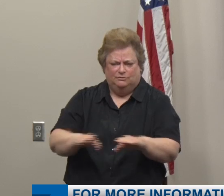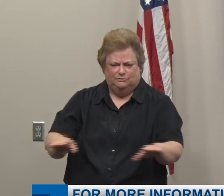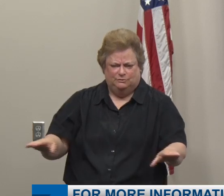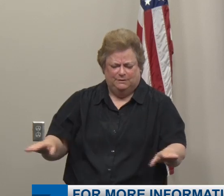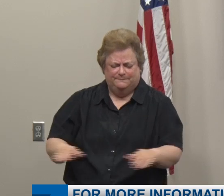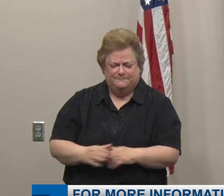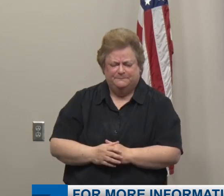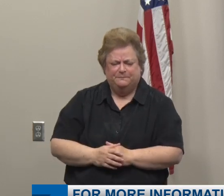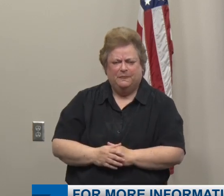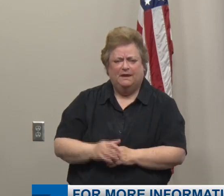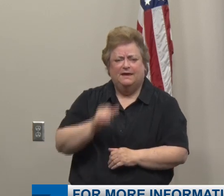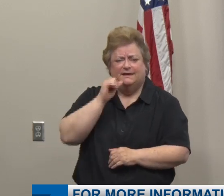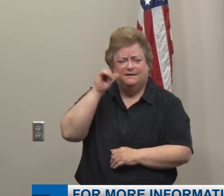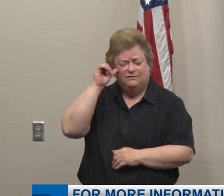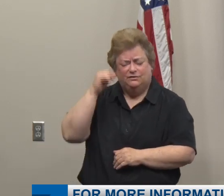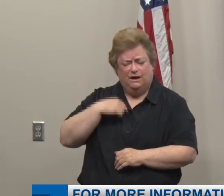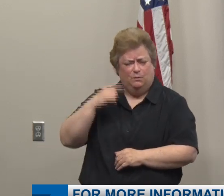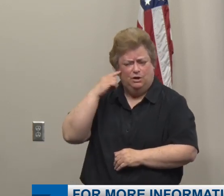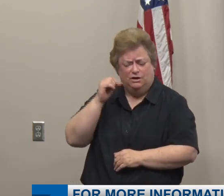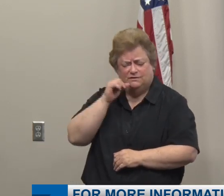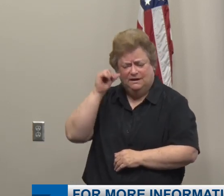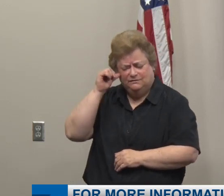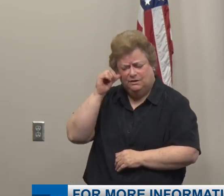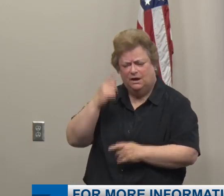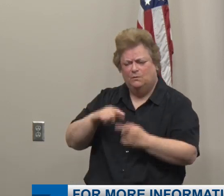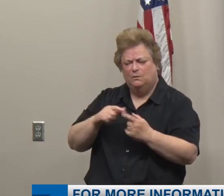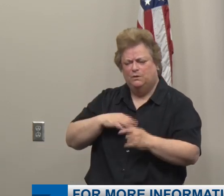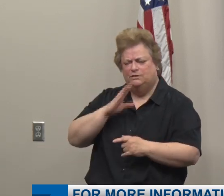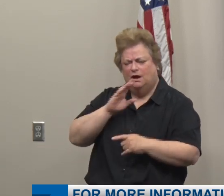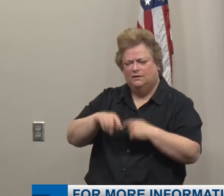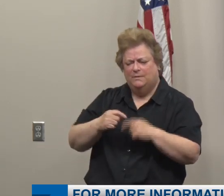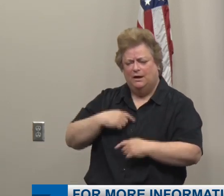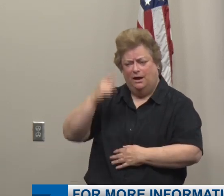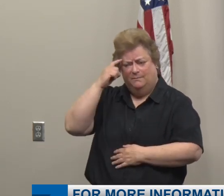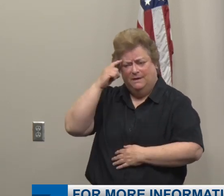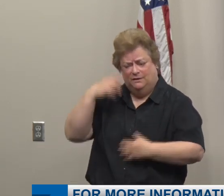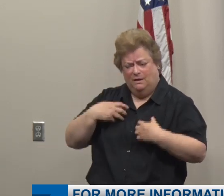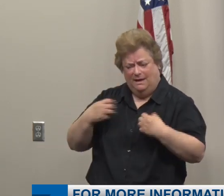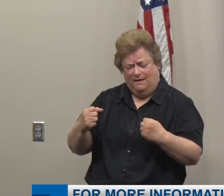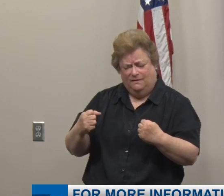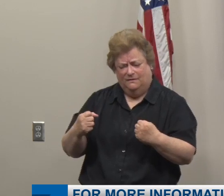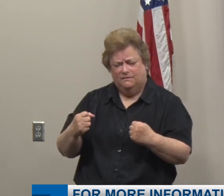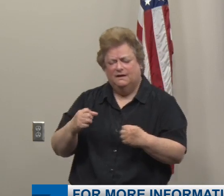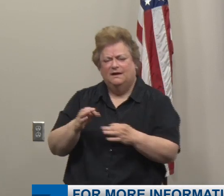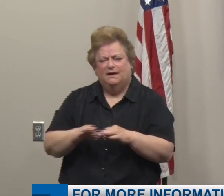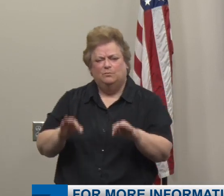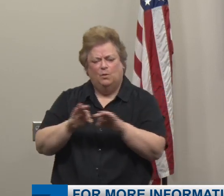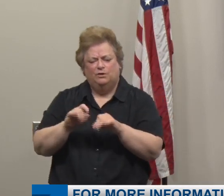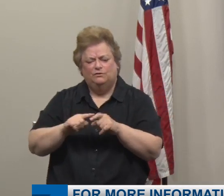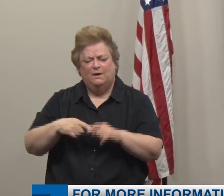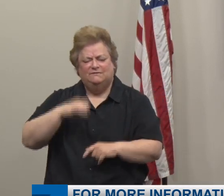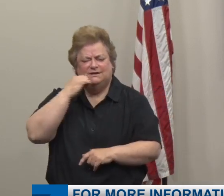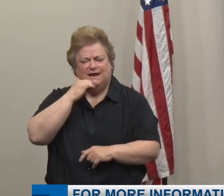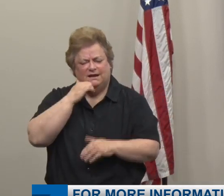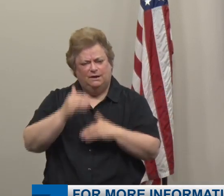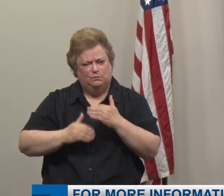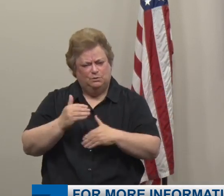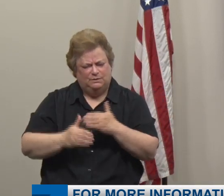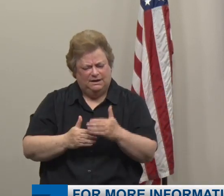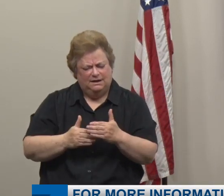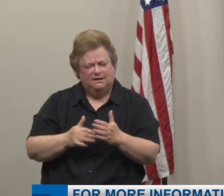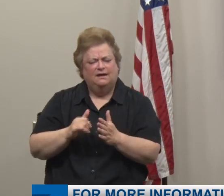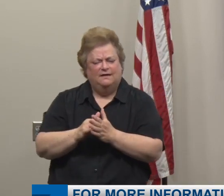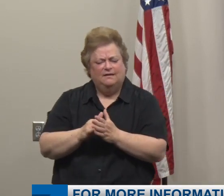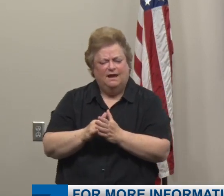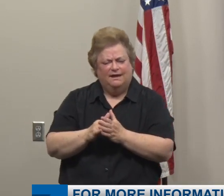first we heard yesterday when we were discussing well-being how important and helpful it is to have a daily routine right now and this is